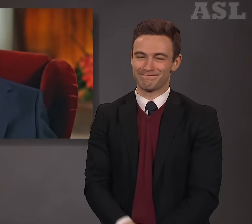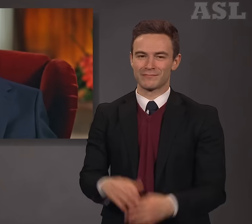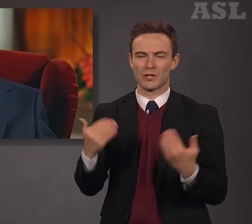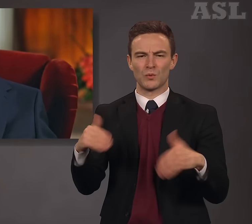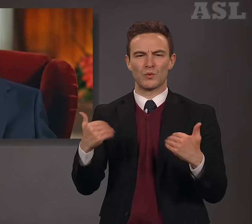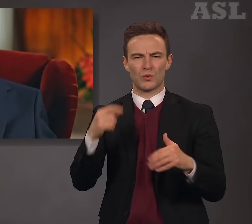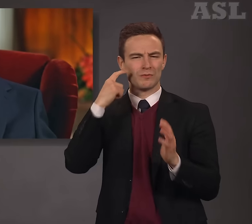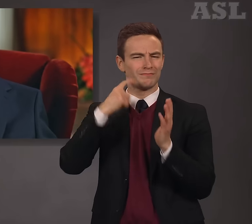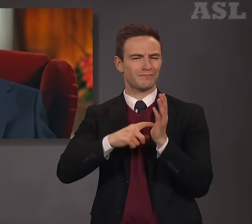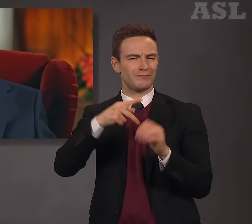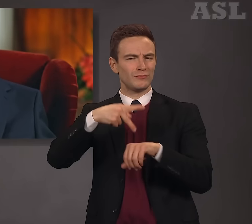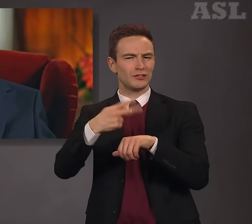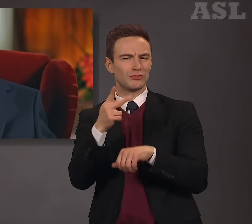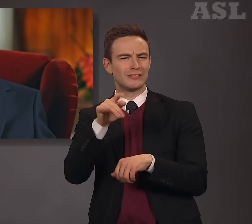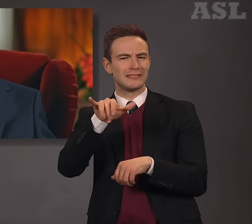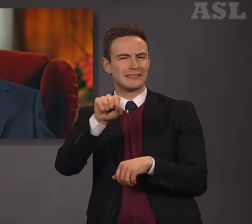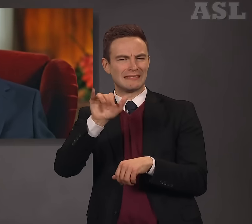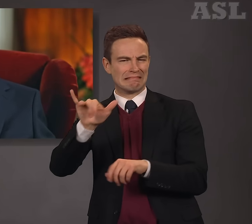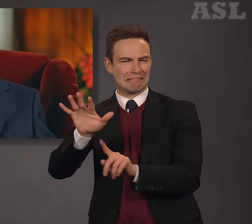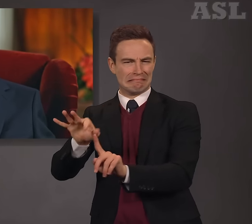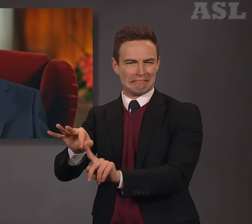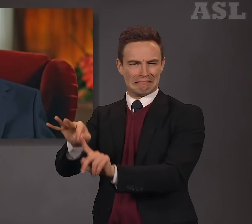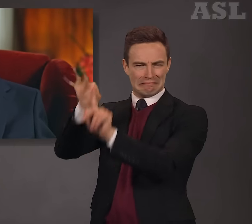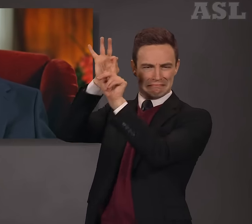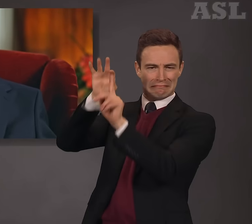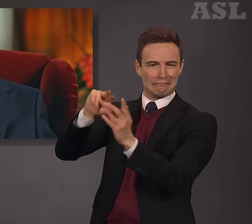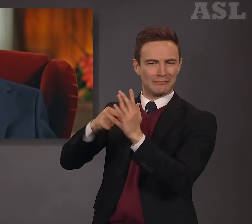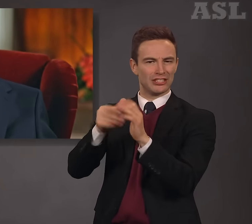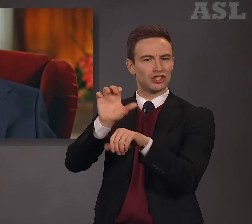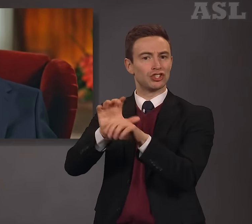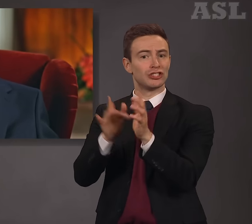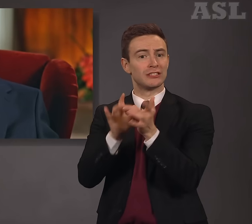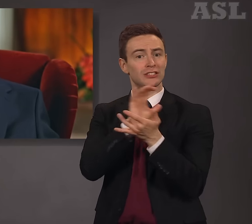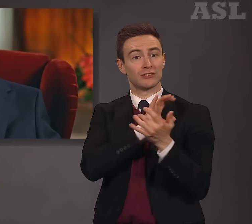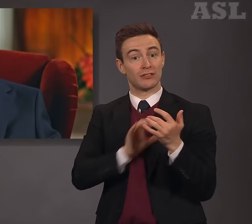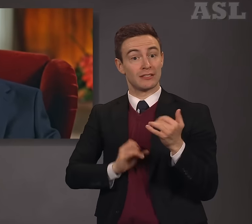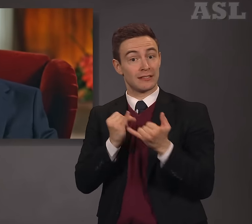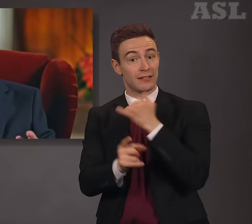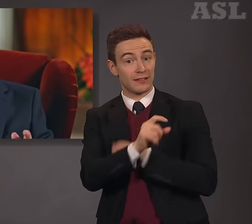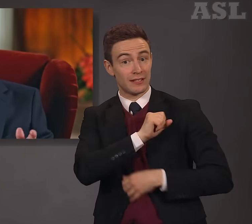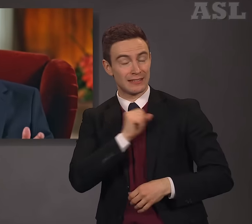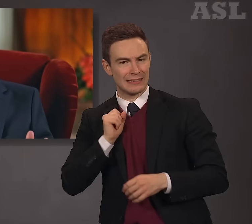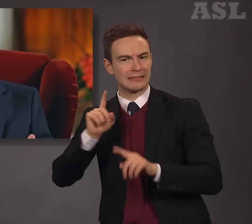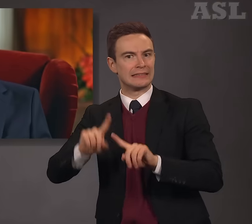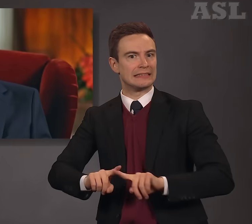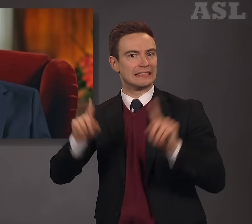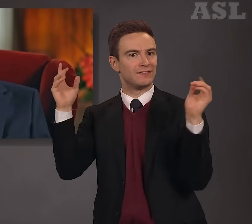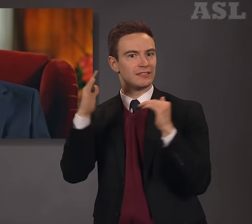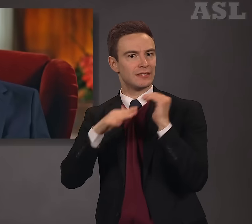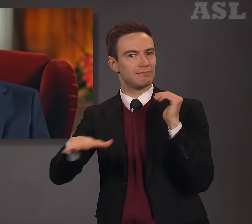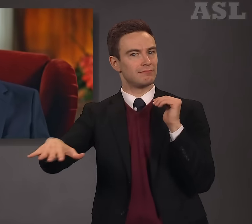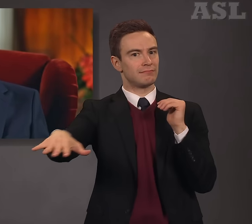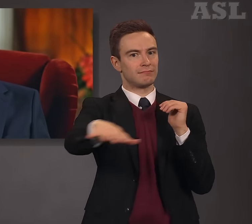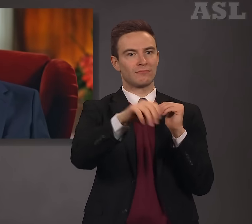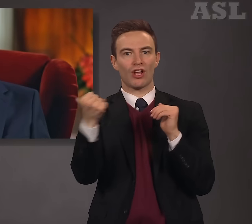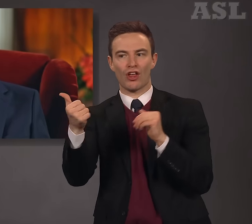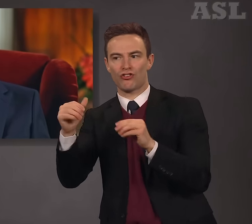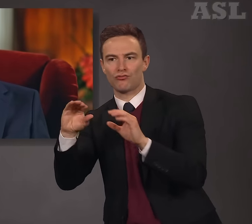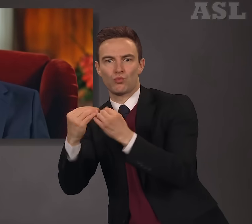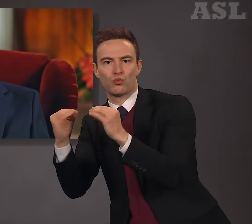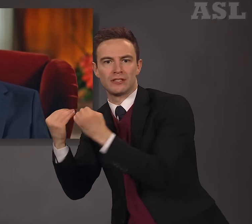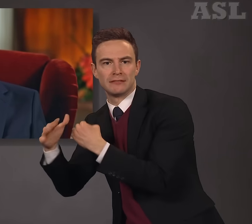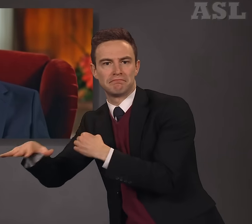Priesthood keys distinguish the Church of Jesus Christ of Latter-day Saints from any other organization on